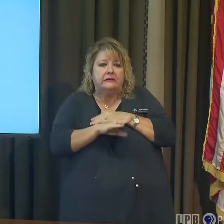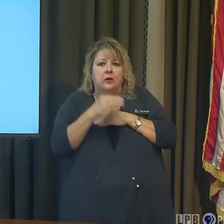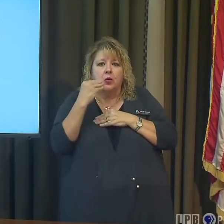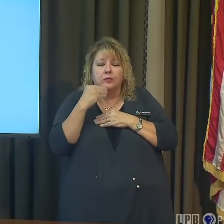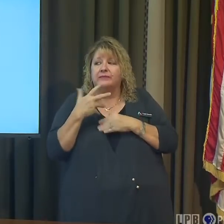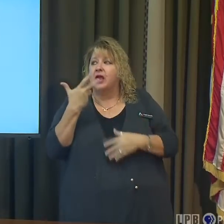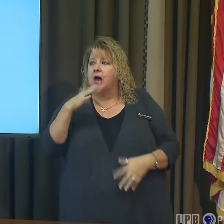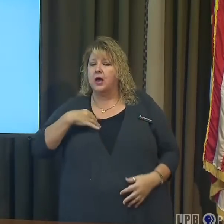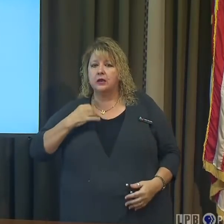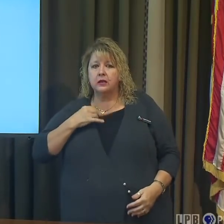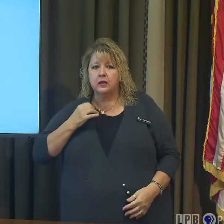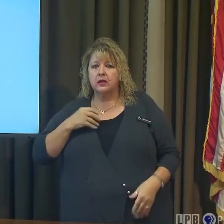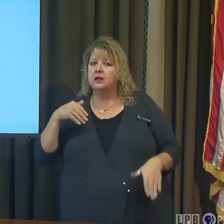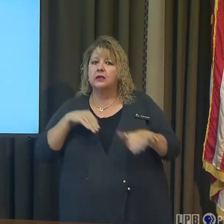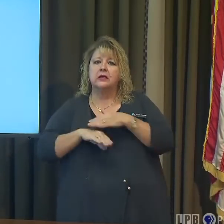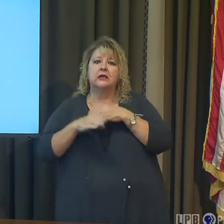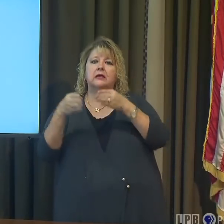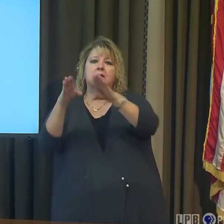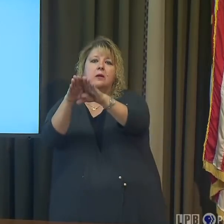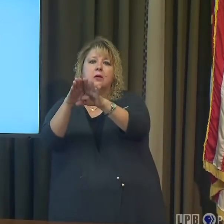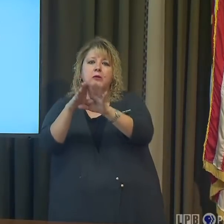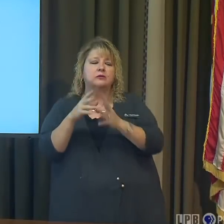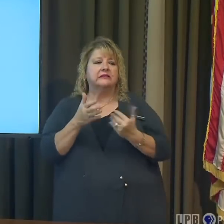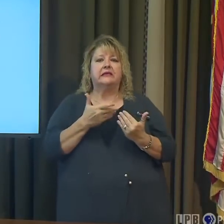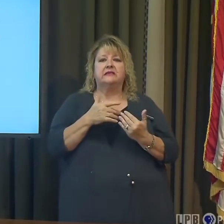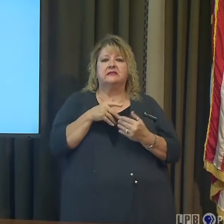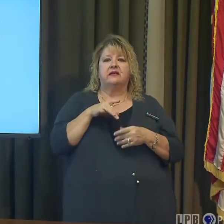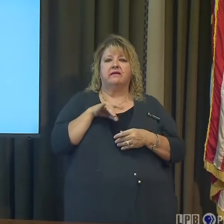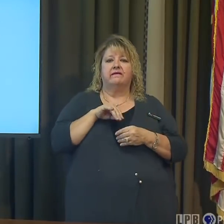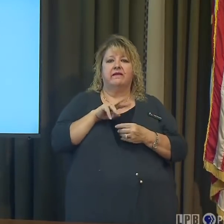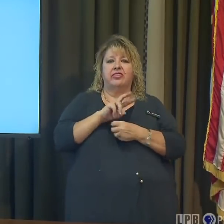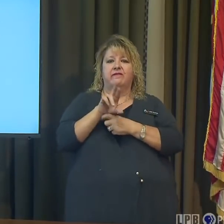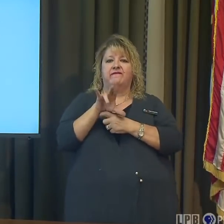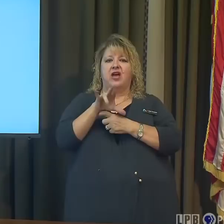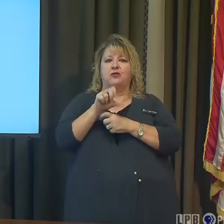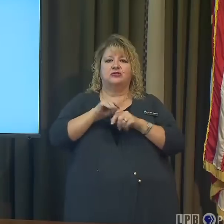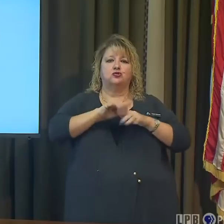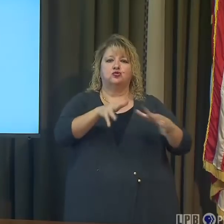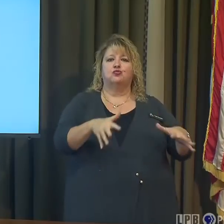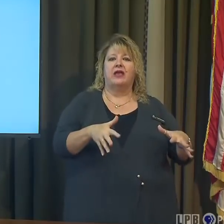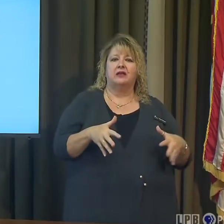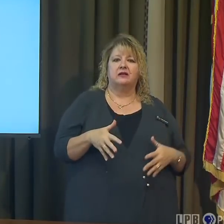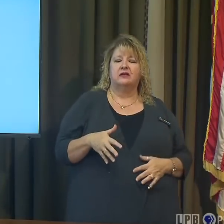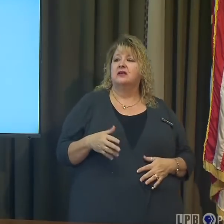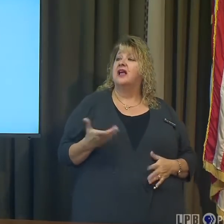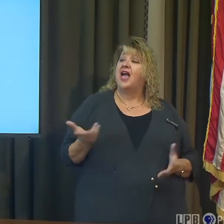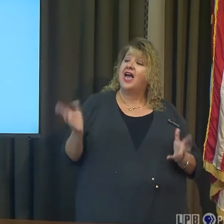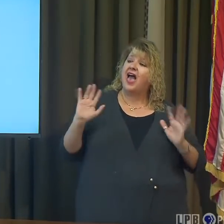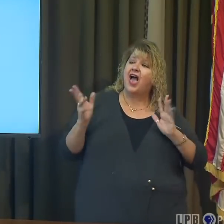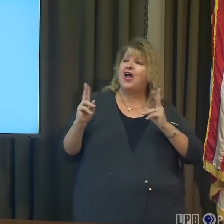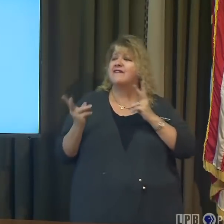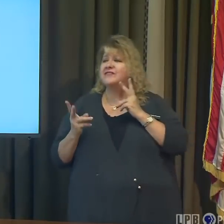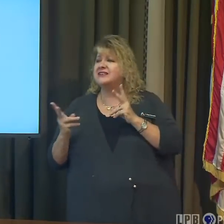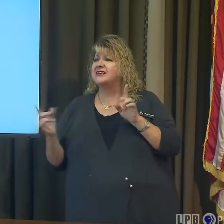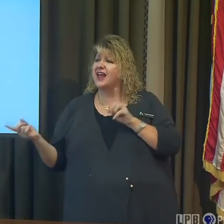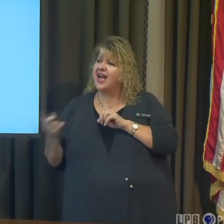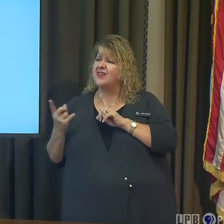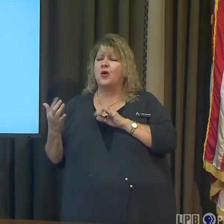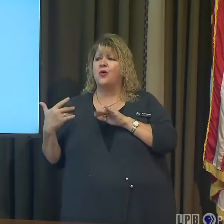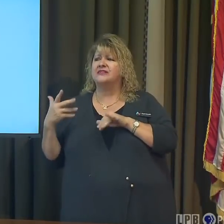people go indoors, it's just easier for the virus to spread. So when you put those 3 things together, we are in a perfect storm right